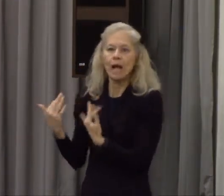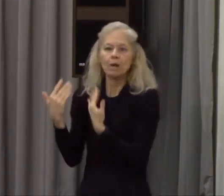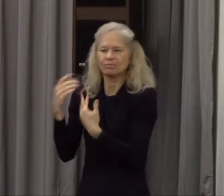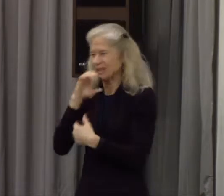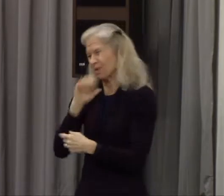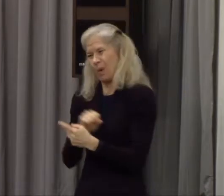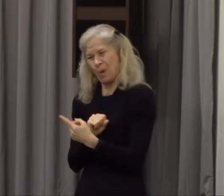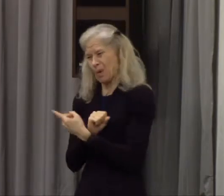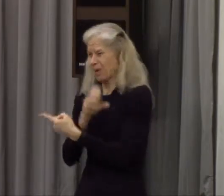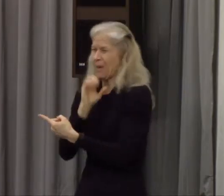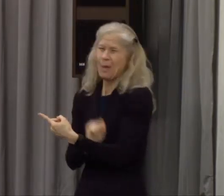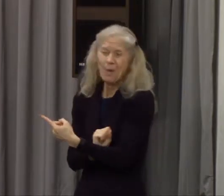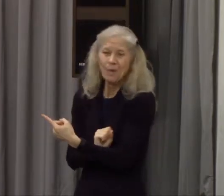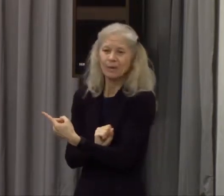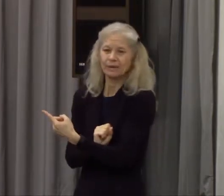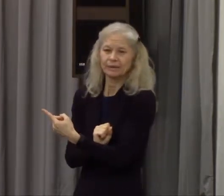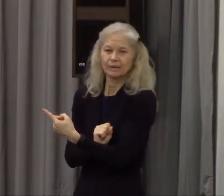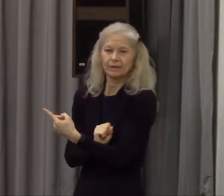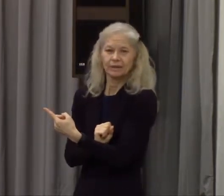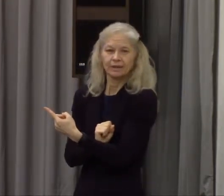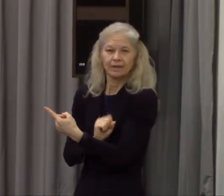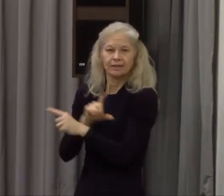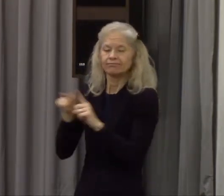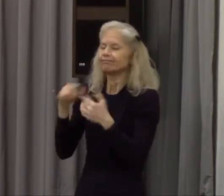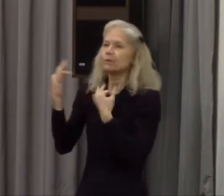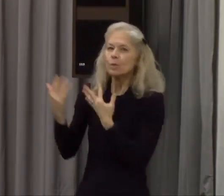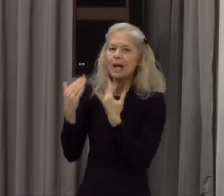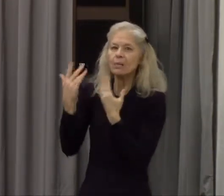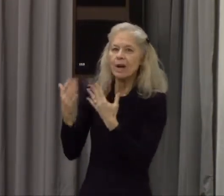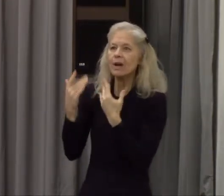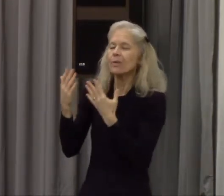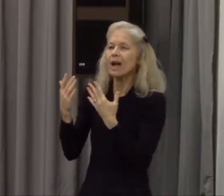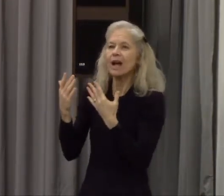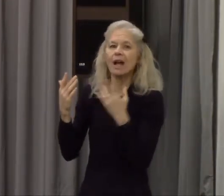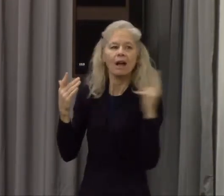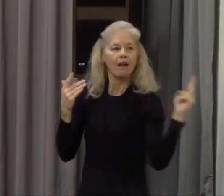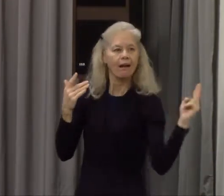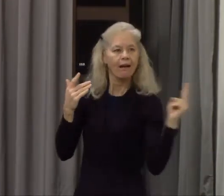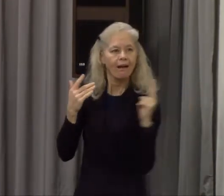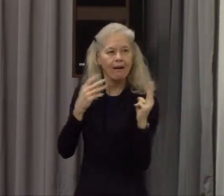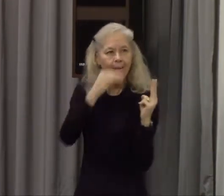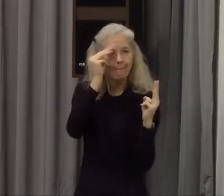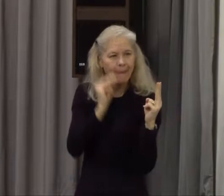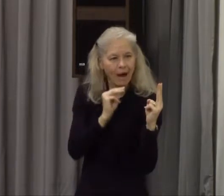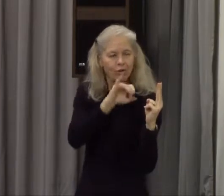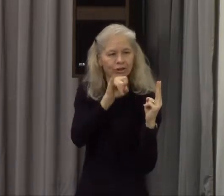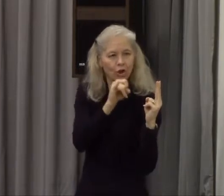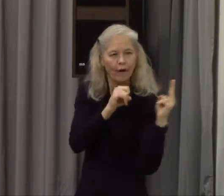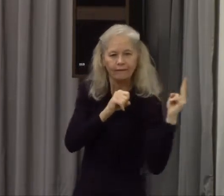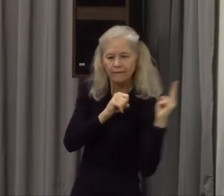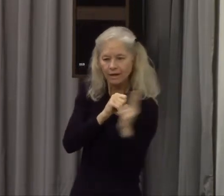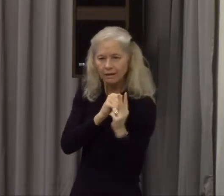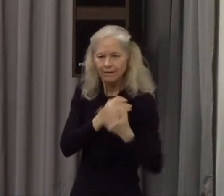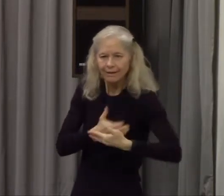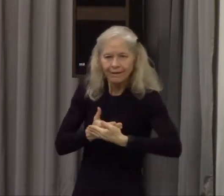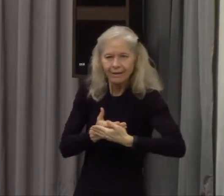morning that number one, Jesus Christ came with divine preparation. Jesus Christ